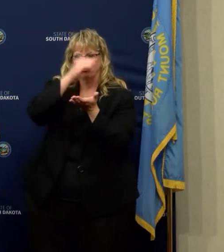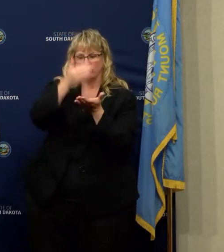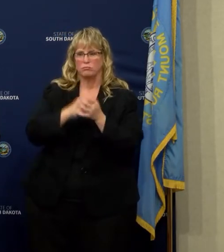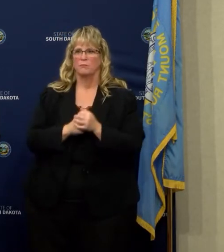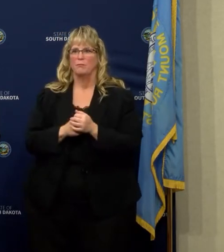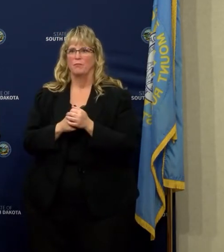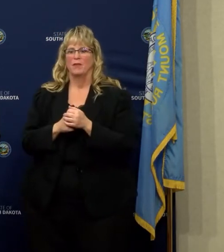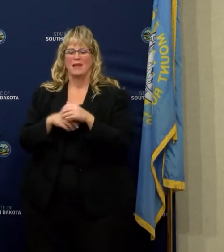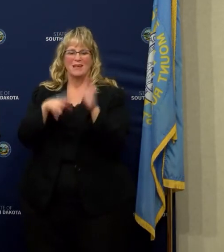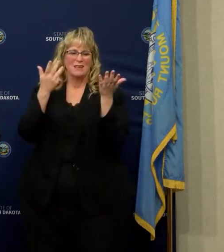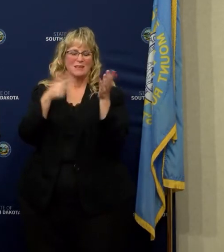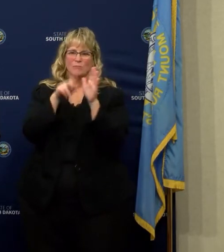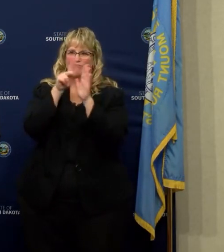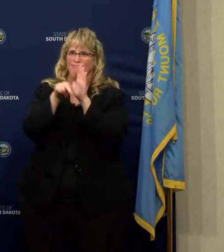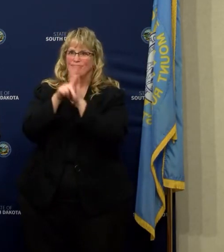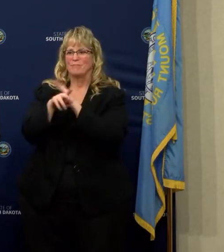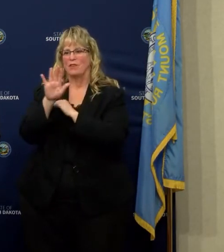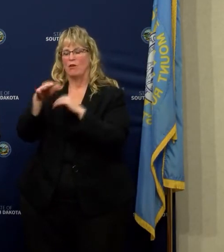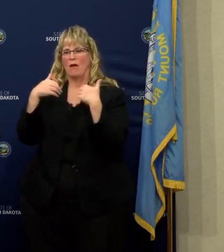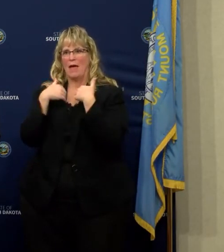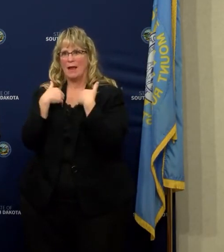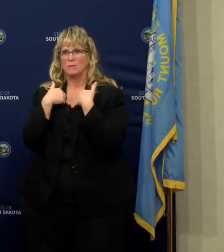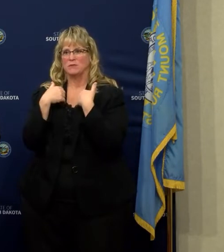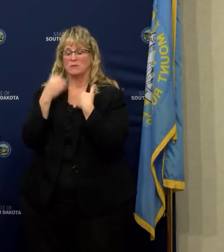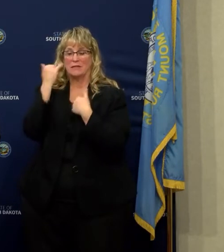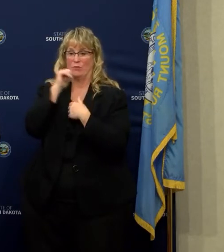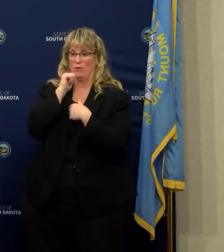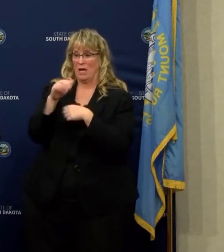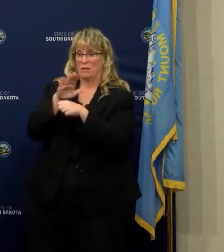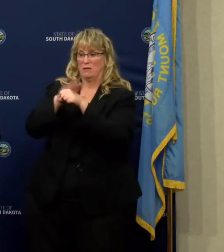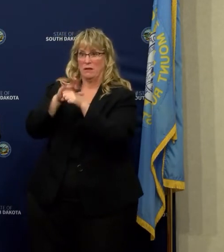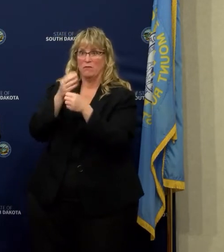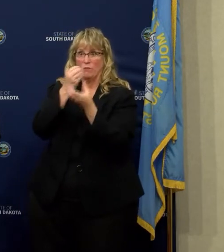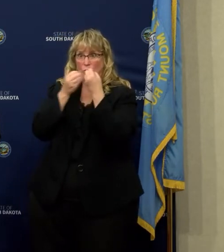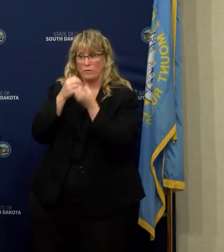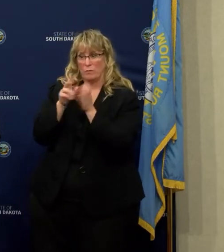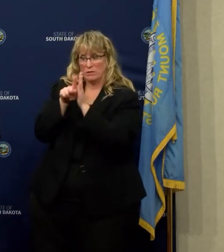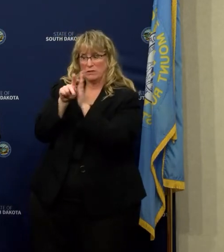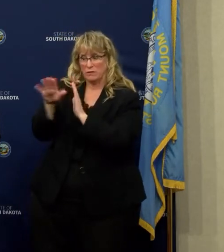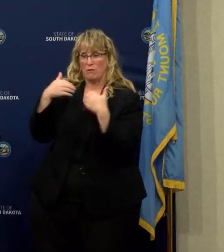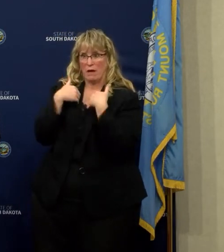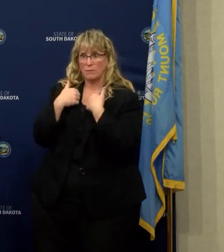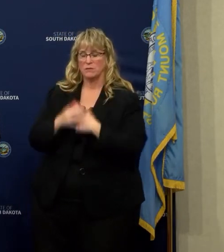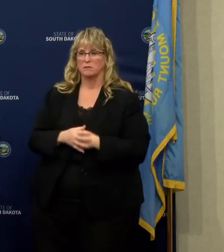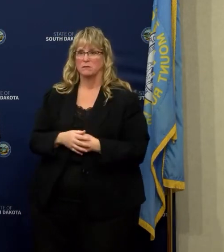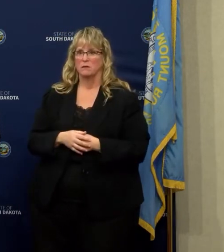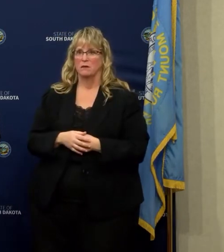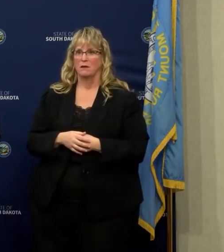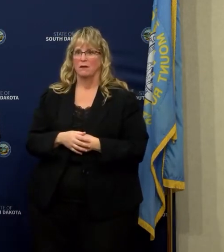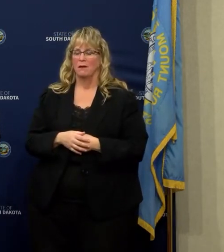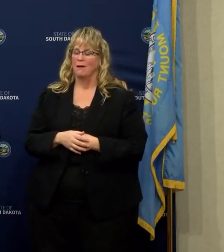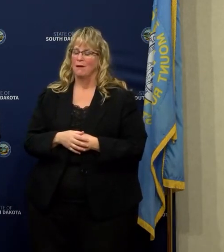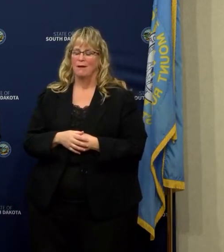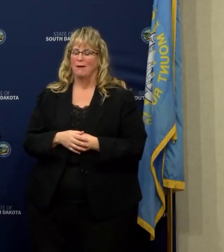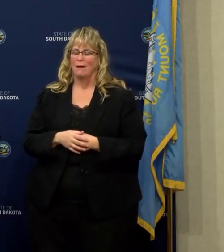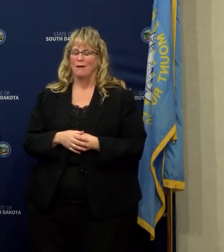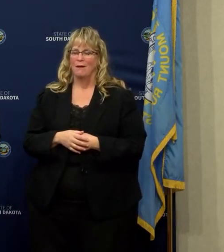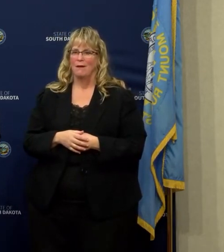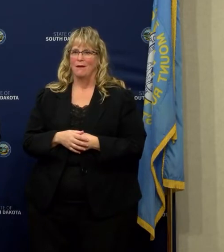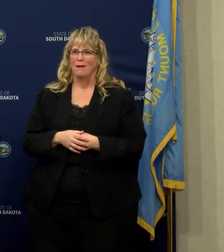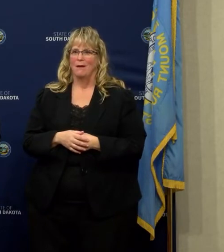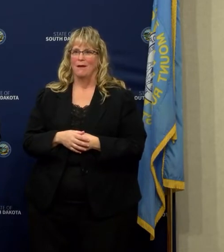slaughtering their livestock, wanting to prepare for any shortages in food. And the question had never been asked